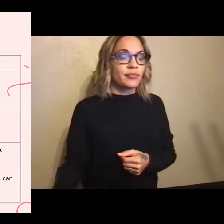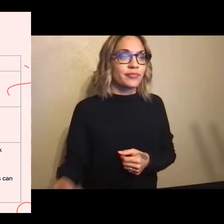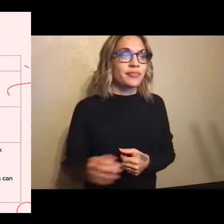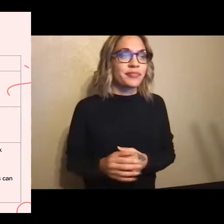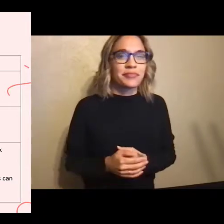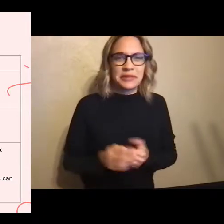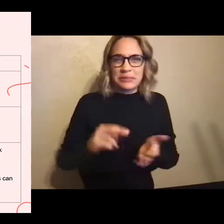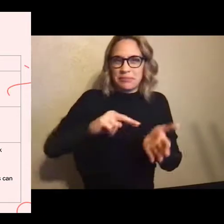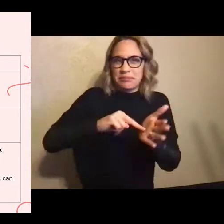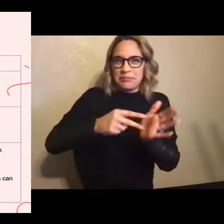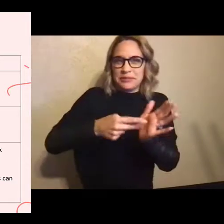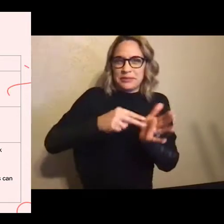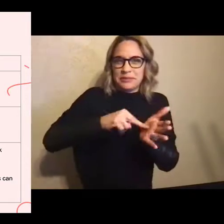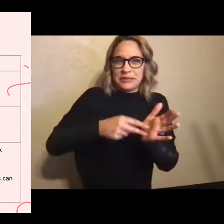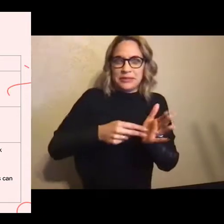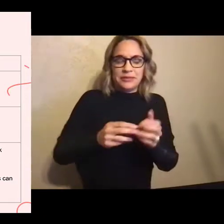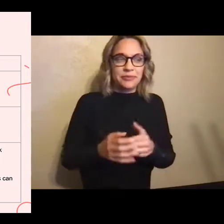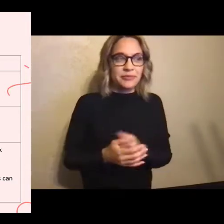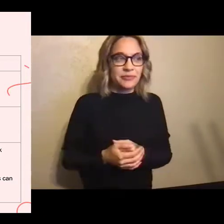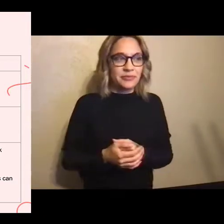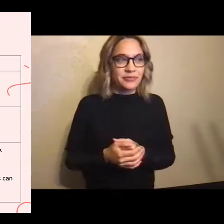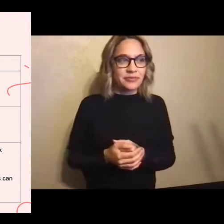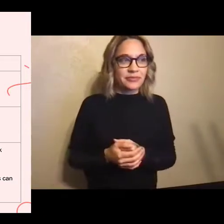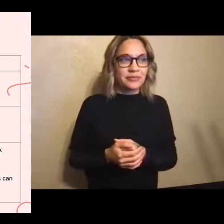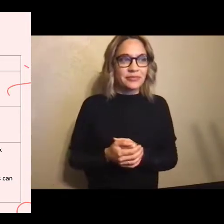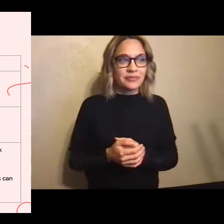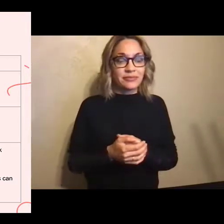can see over here in this area, again, the personal level,